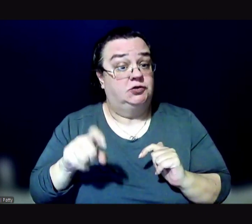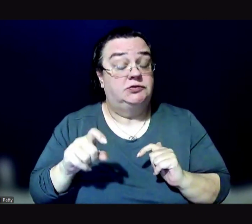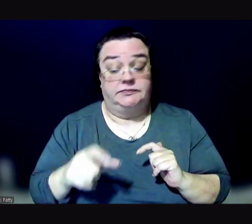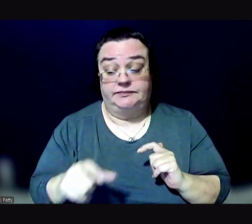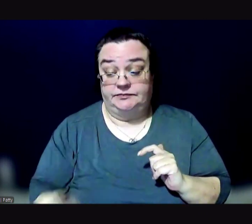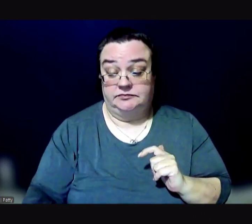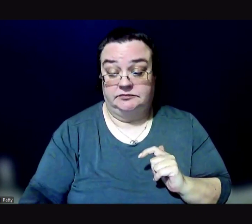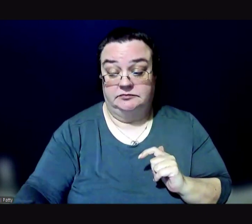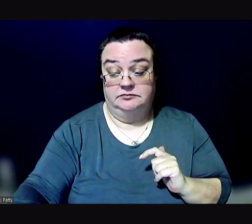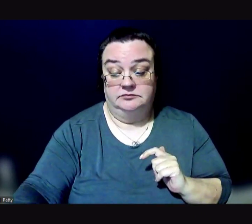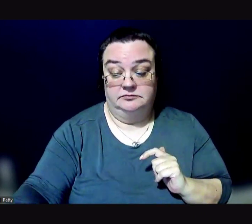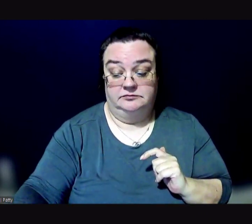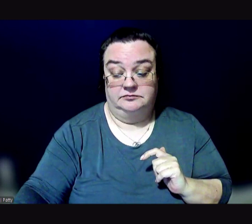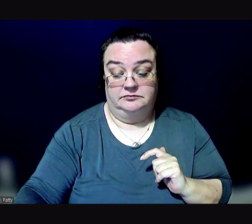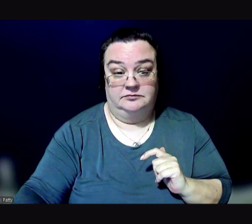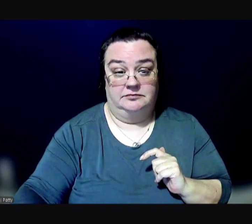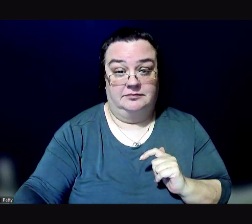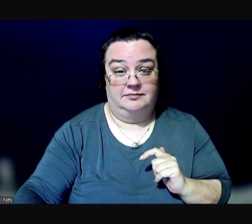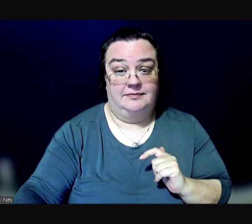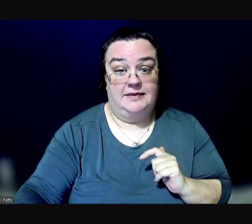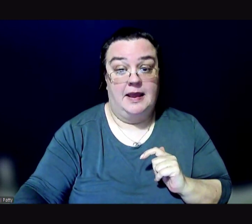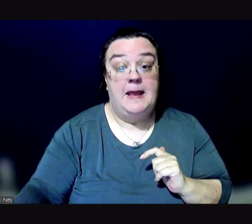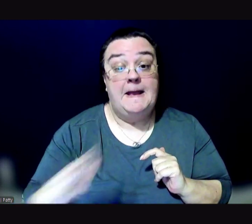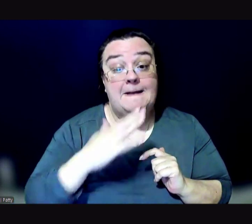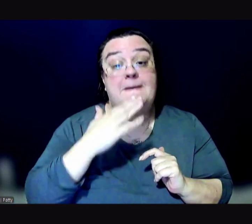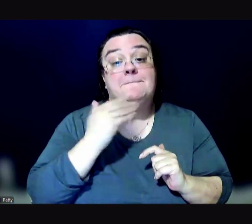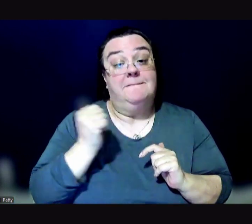to the best of our ability to make their job easier.